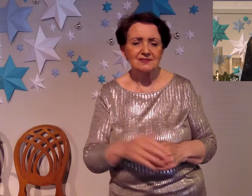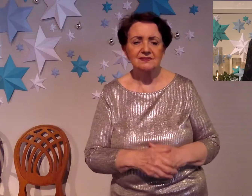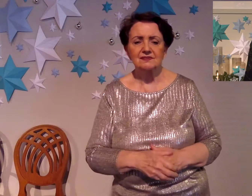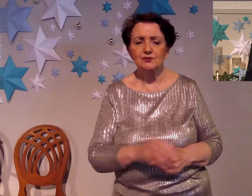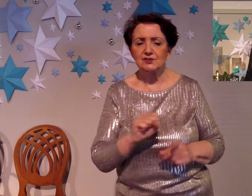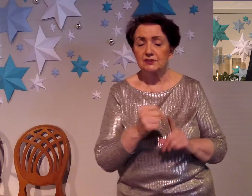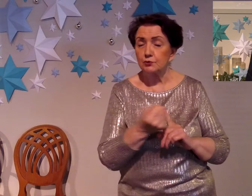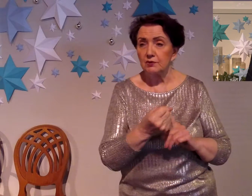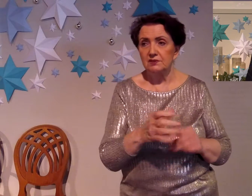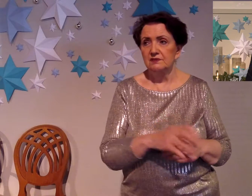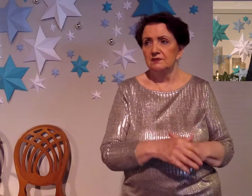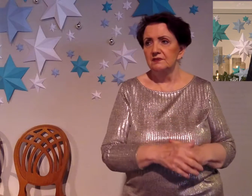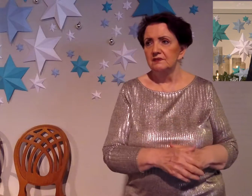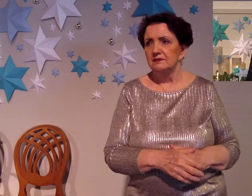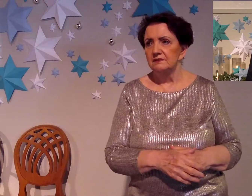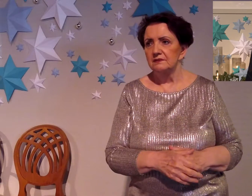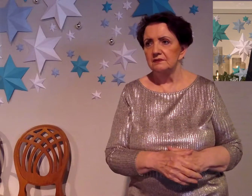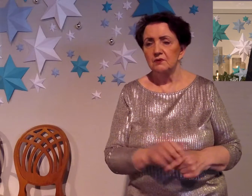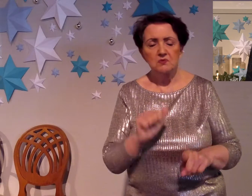situations.